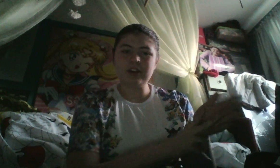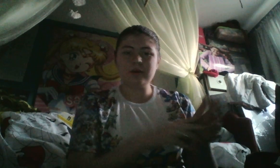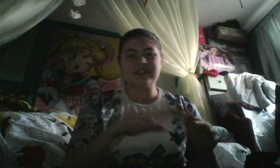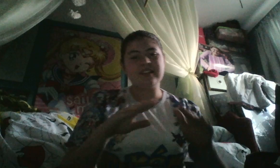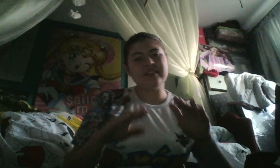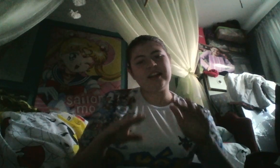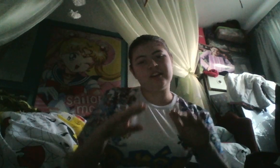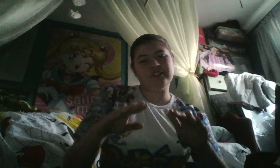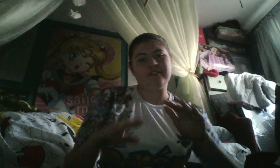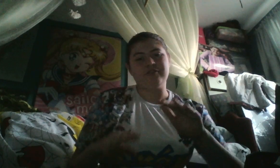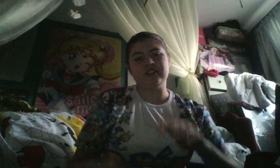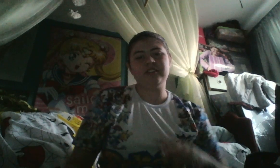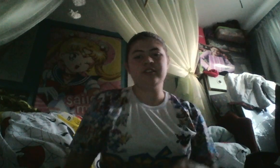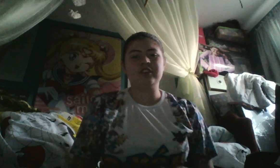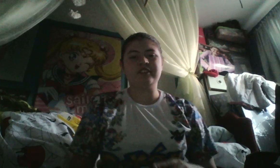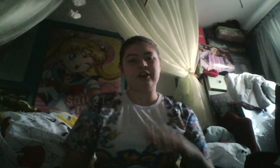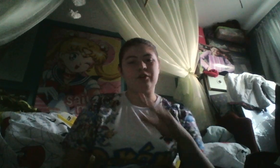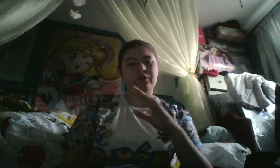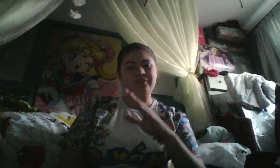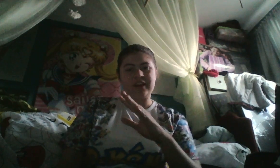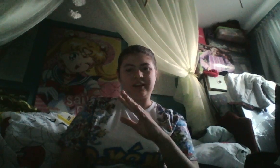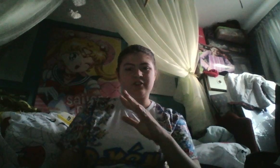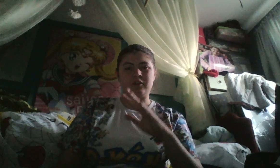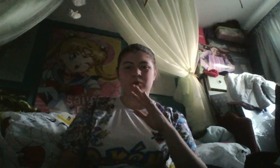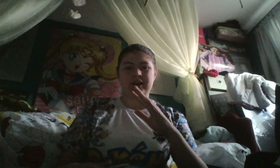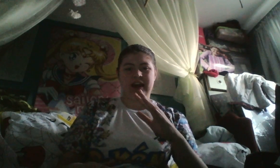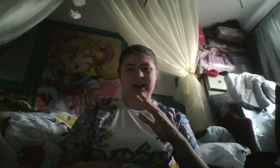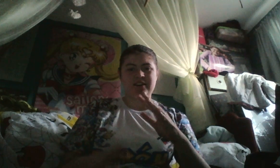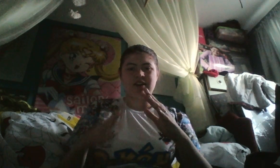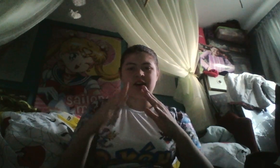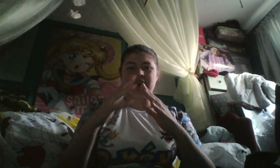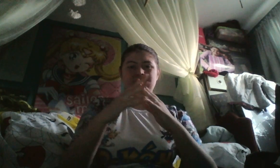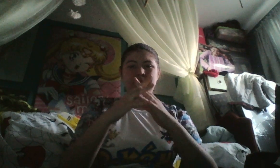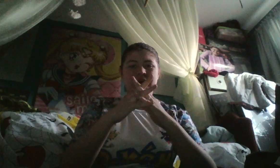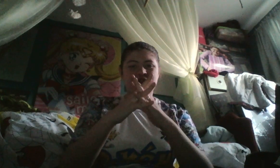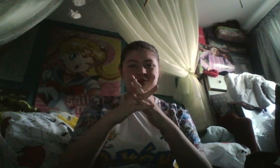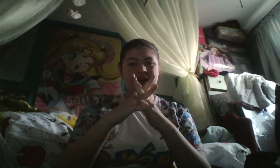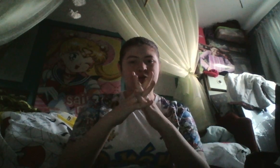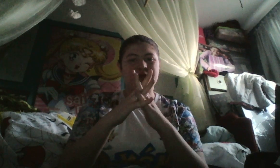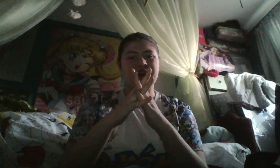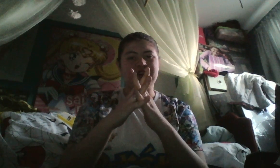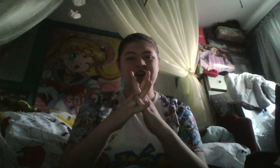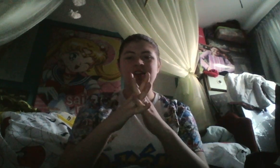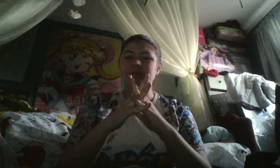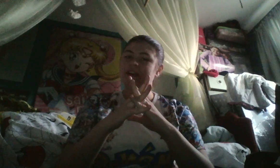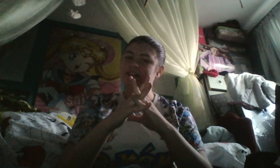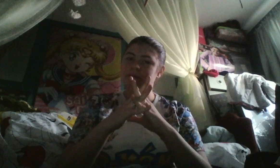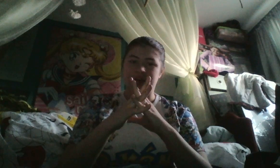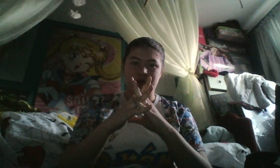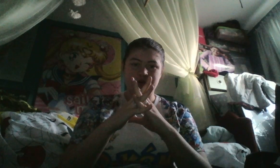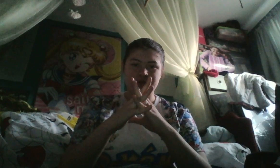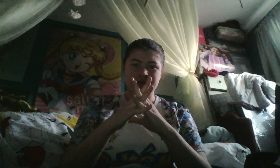W is a little different. So you take all your fingers on one hand and you merge them together with the other to make a W.